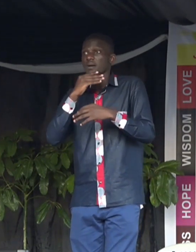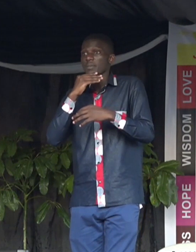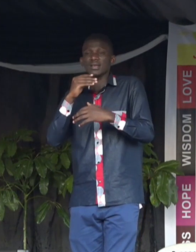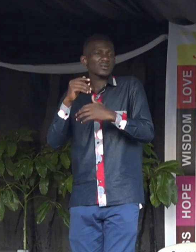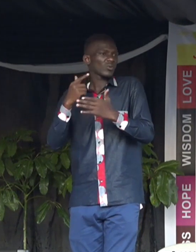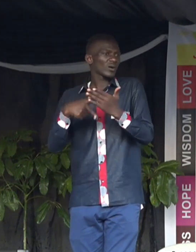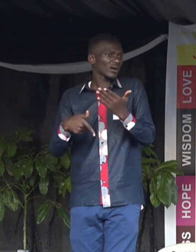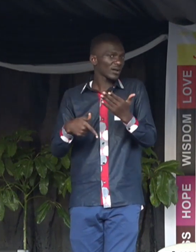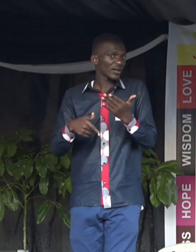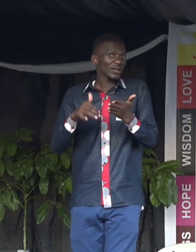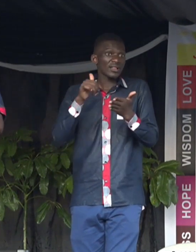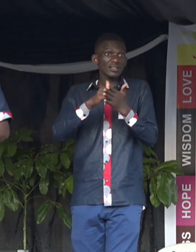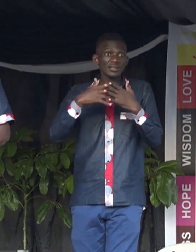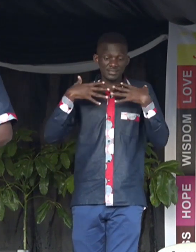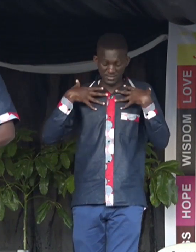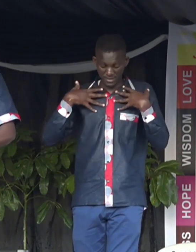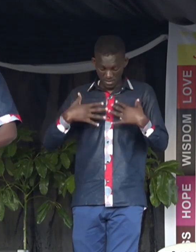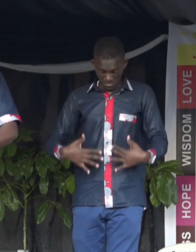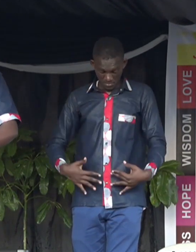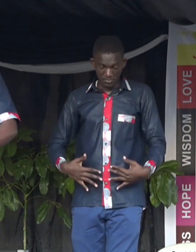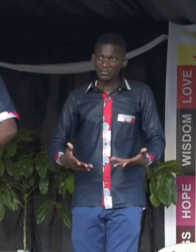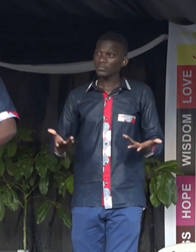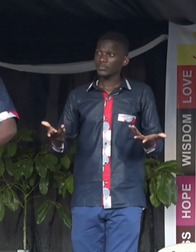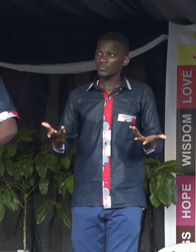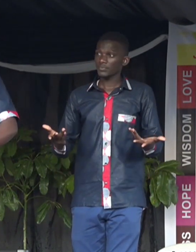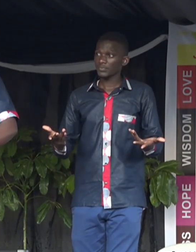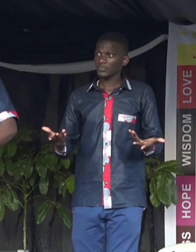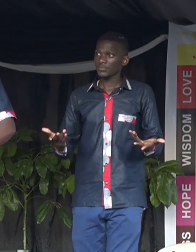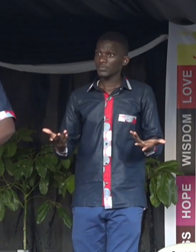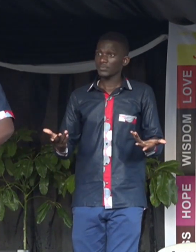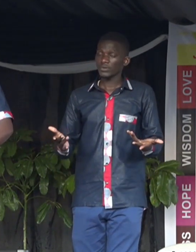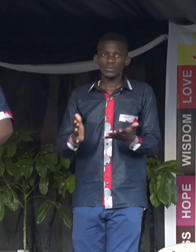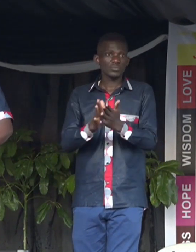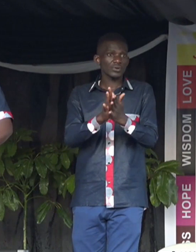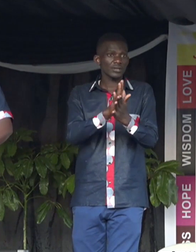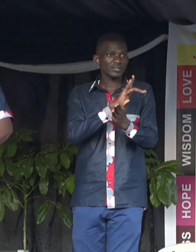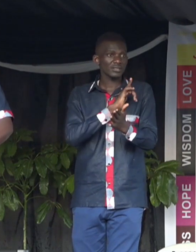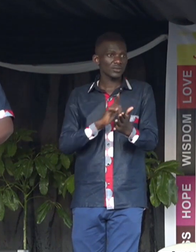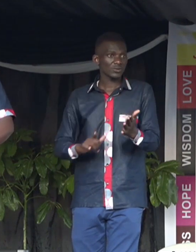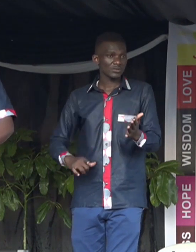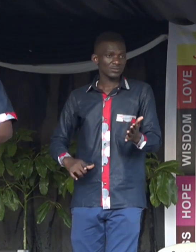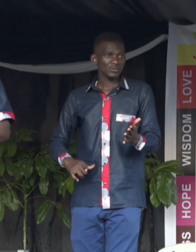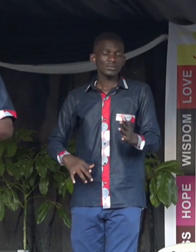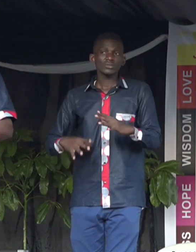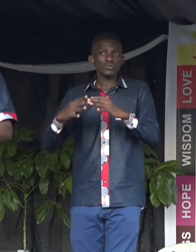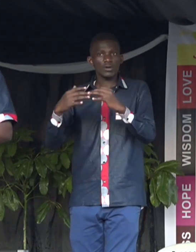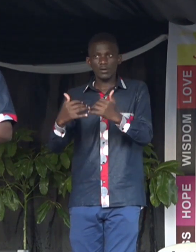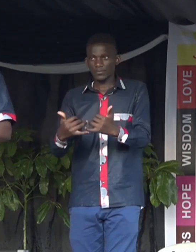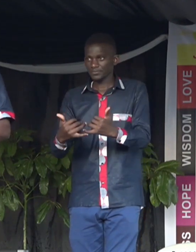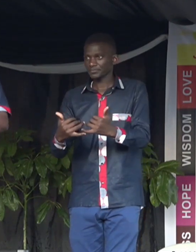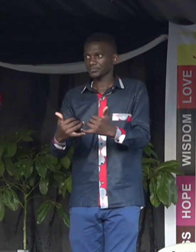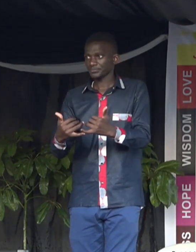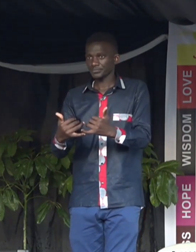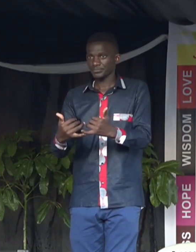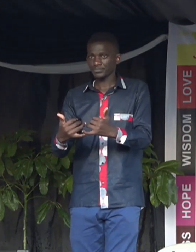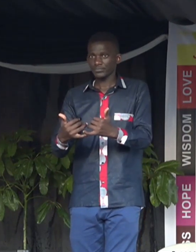fo womunda. Ye muntu owo kungulu. Is our outer man. Praise the Lord. Mukama yebazibwe. Now,